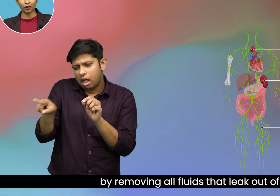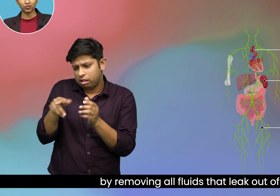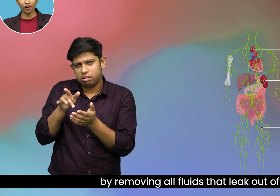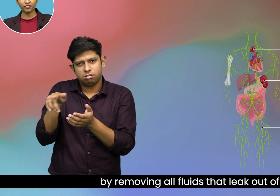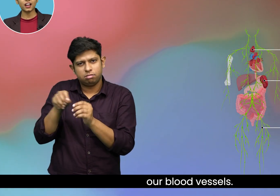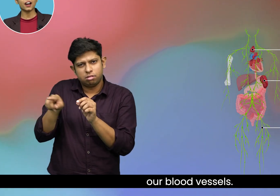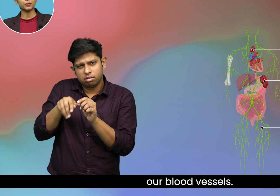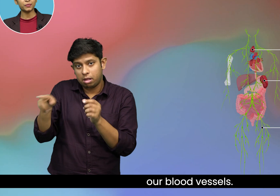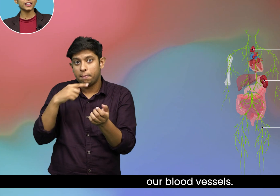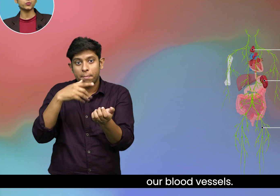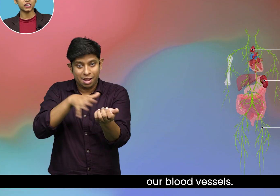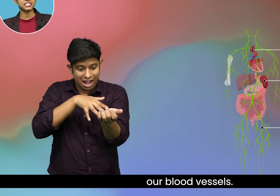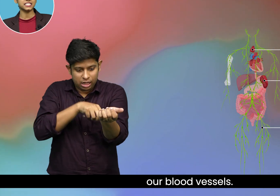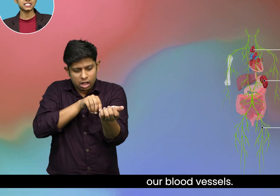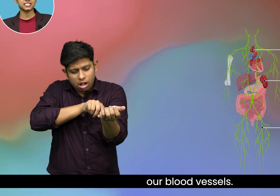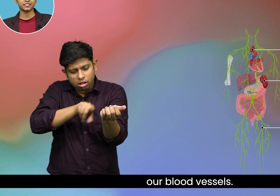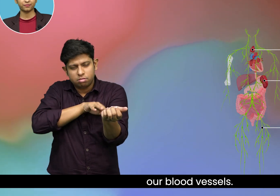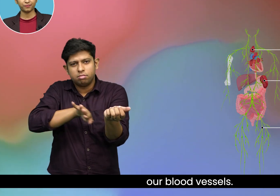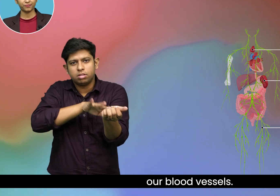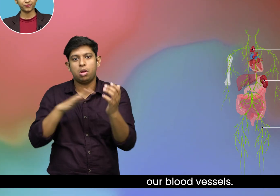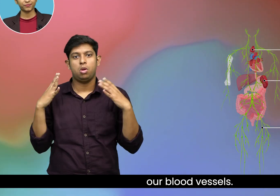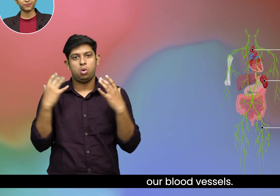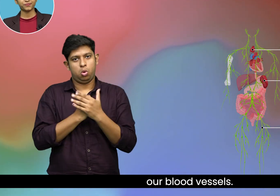leak out of our blood vessels.